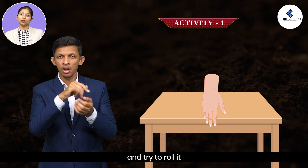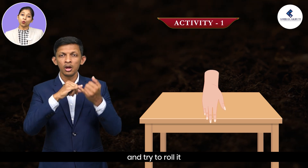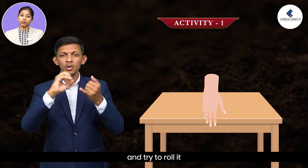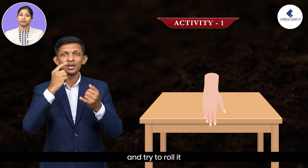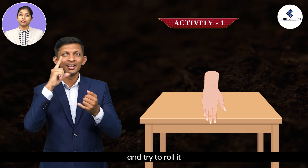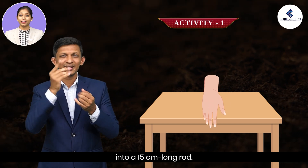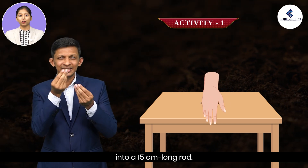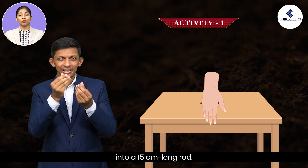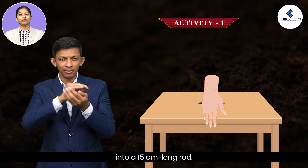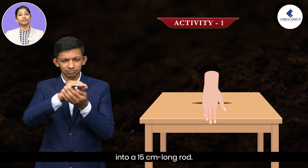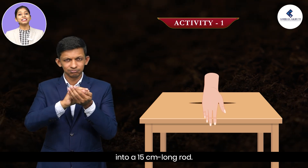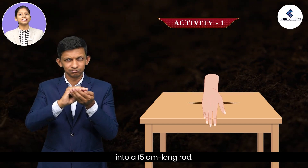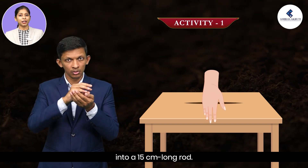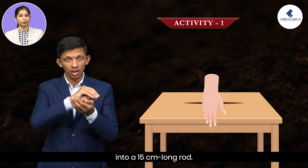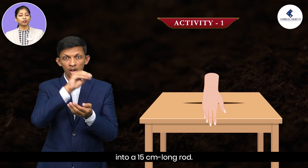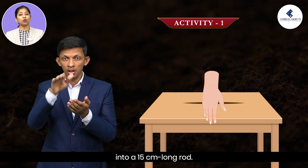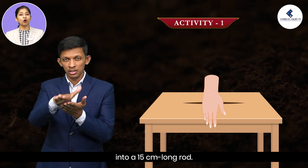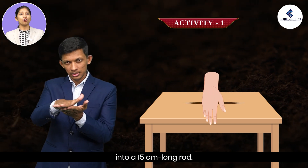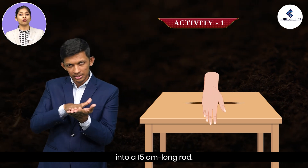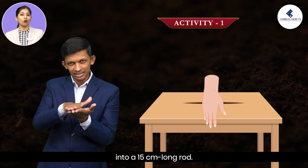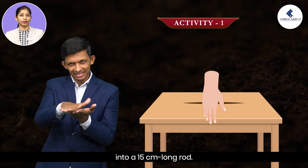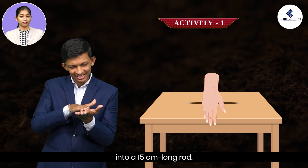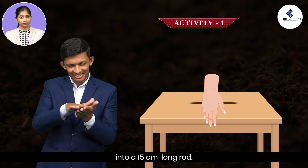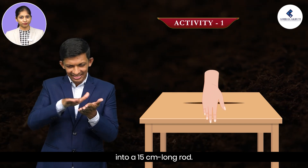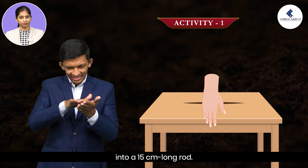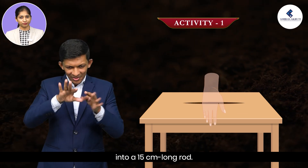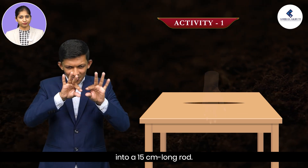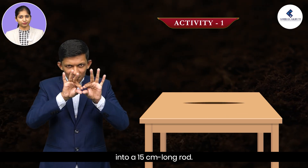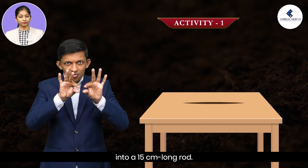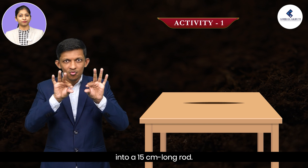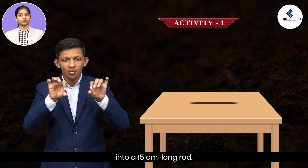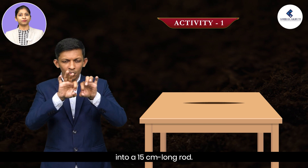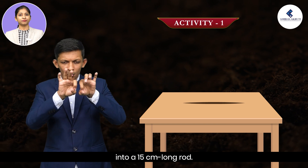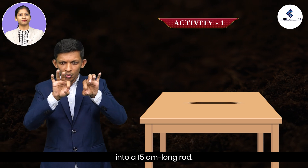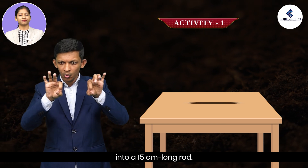try to roll it into a 15 cm long rod.